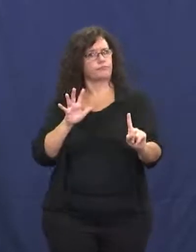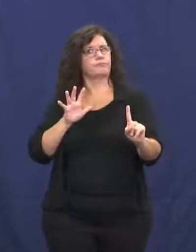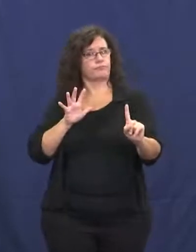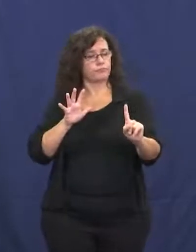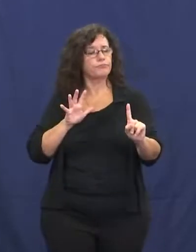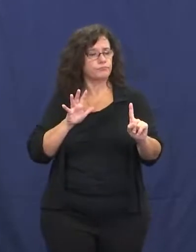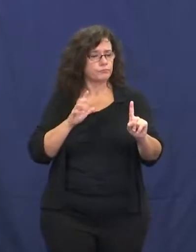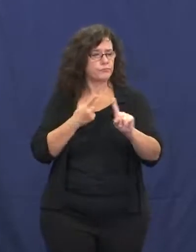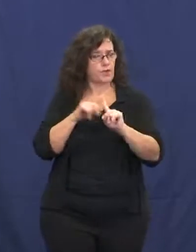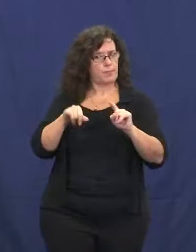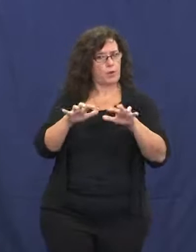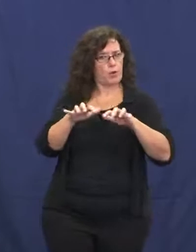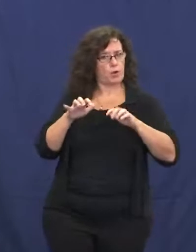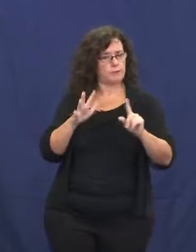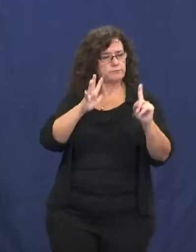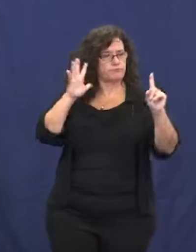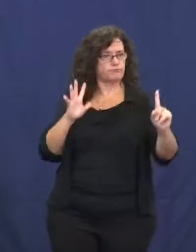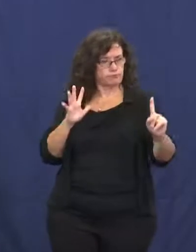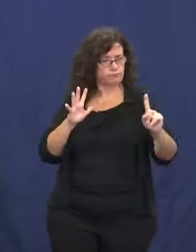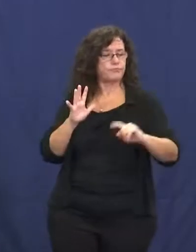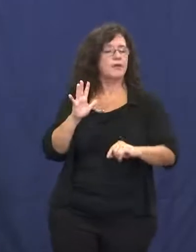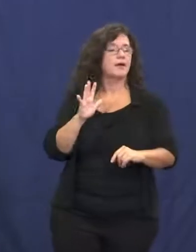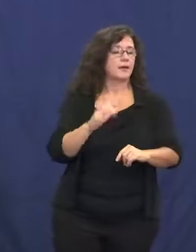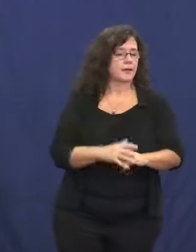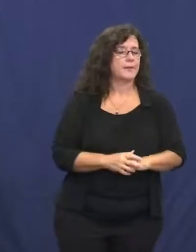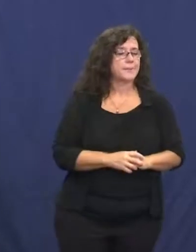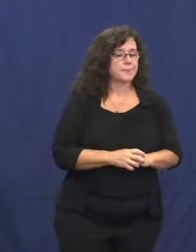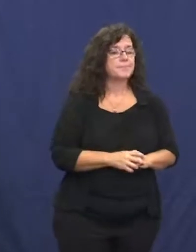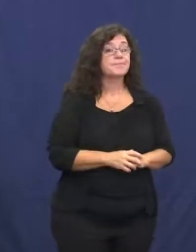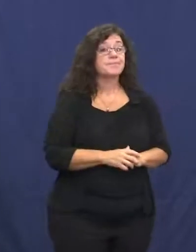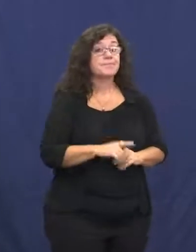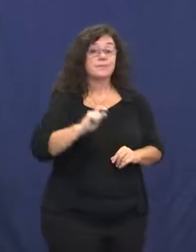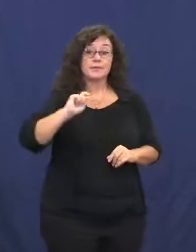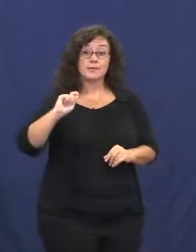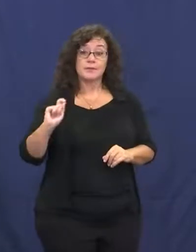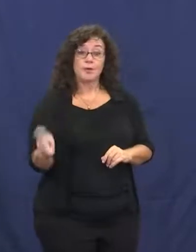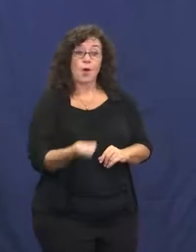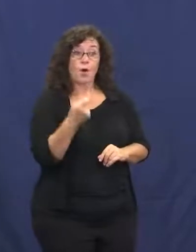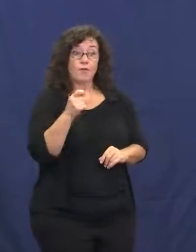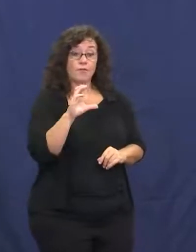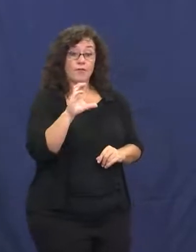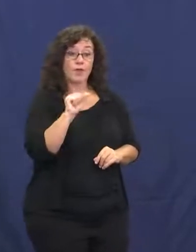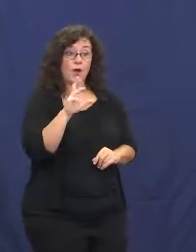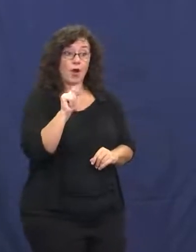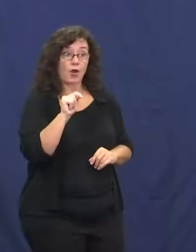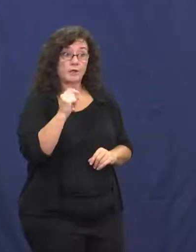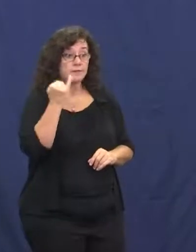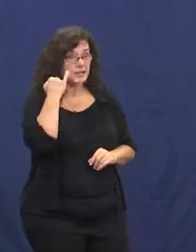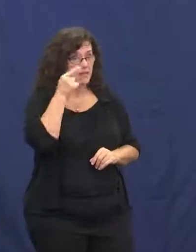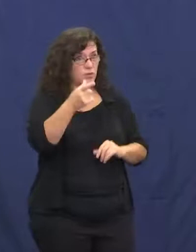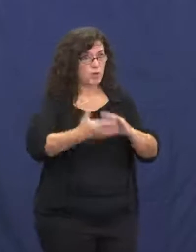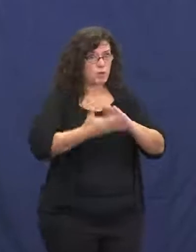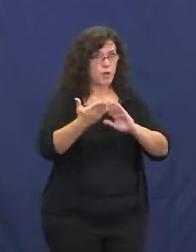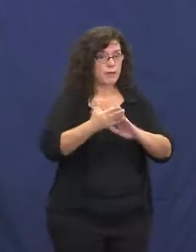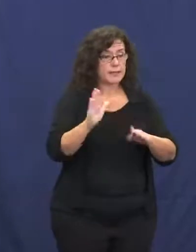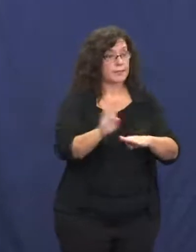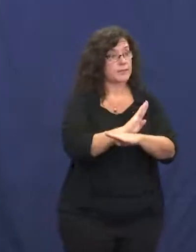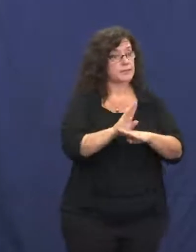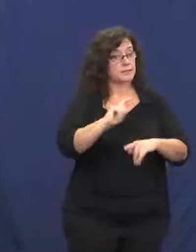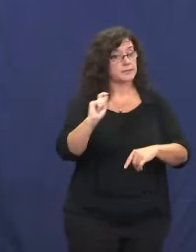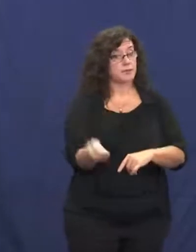that's posted on our website. Golf carts. If you are a golf course and you implement the